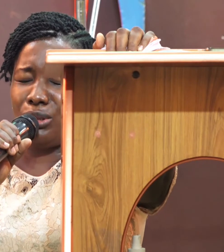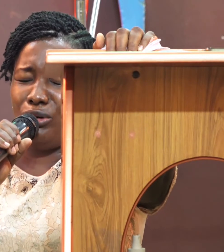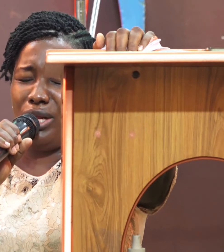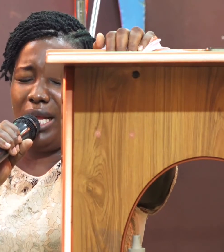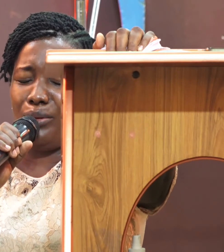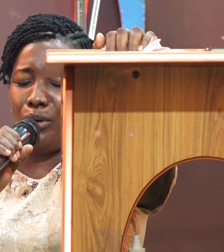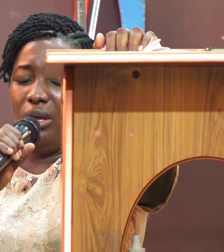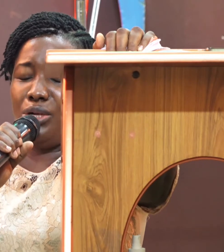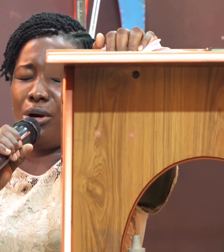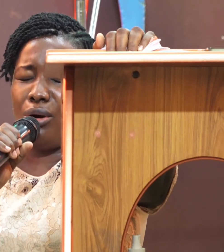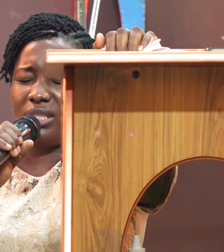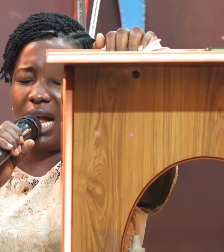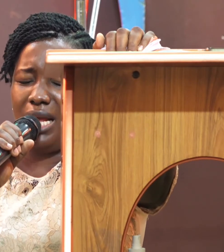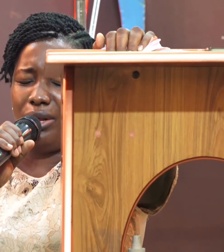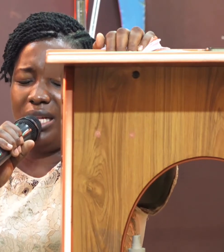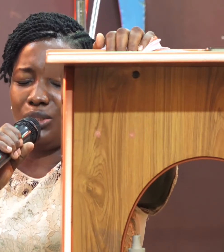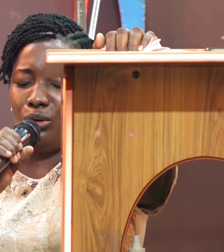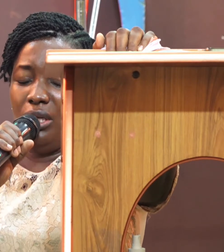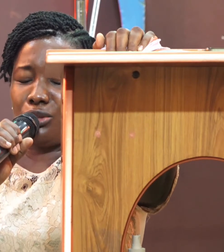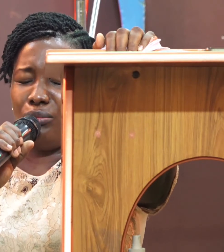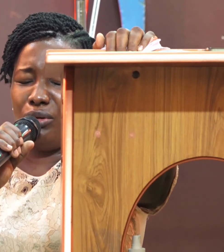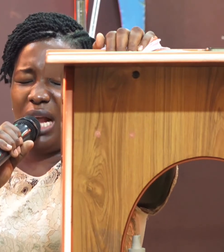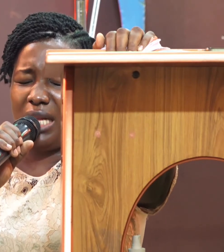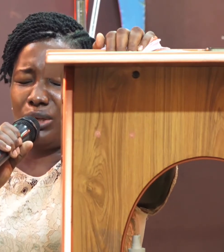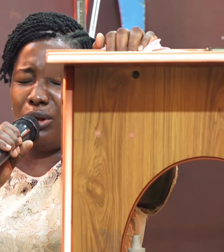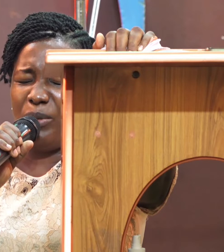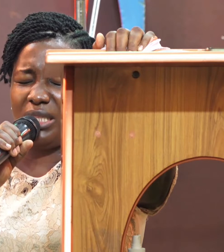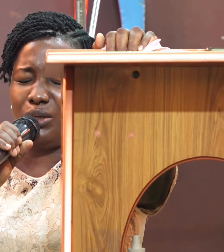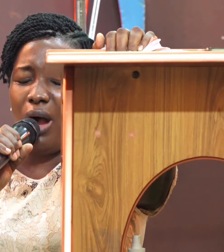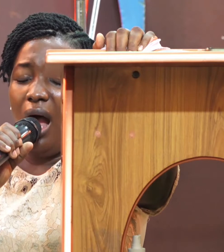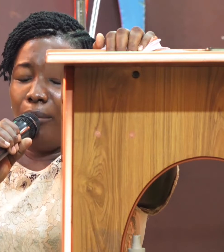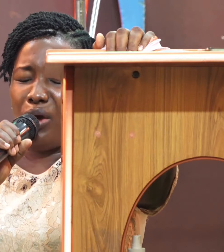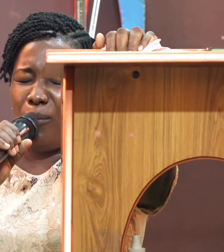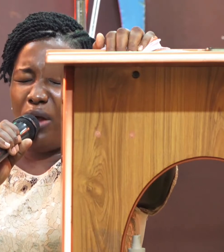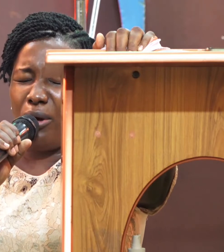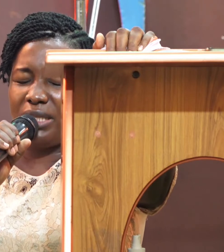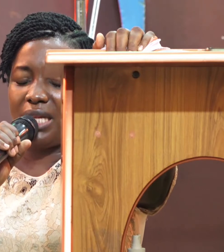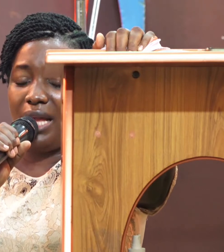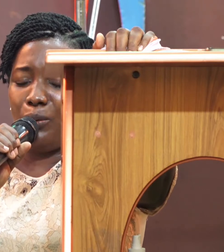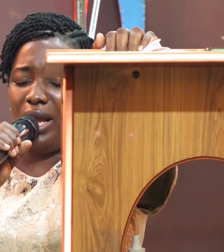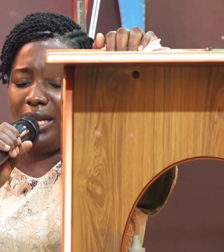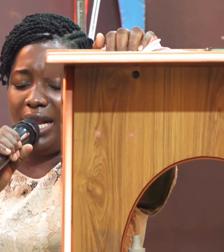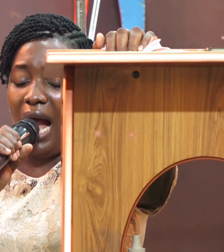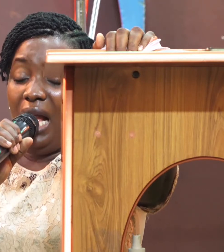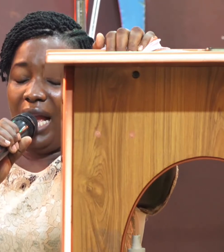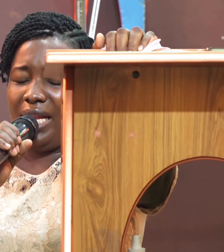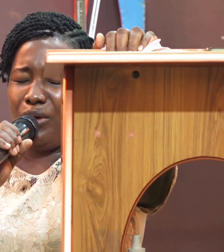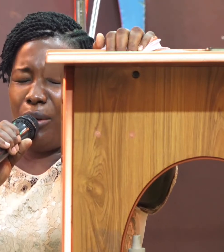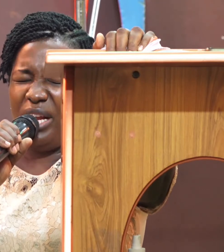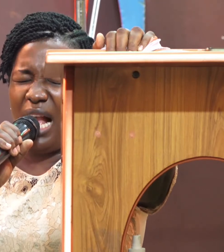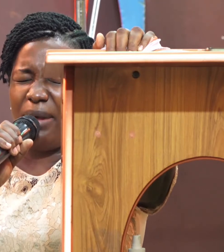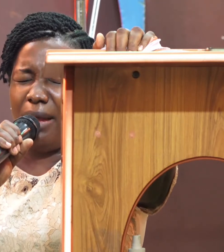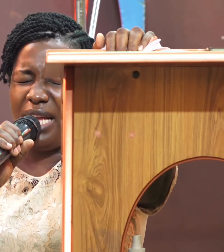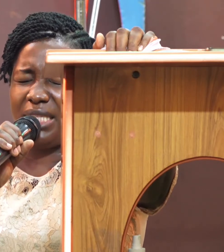nyamba osumulule lero nongosa lero yesu sumulula katono mwesigwa musayi gwendiga